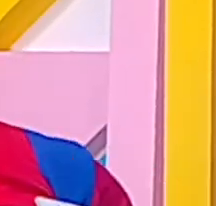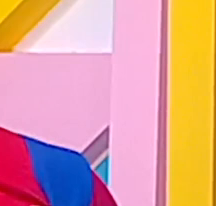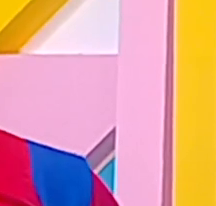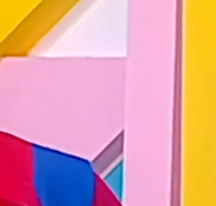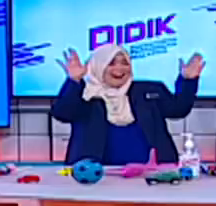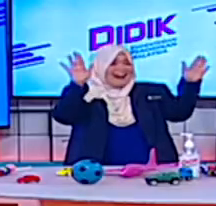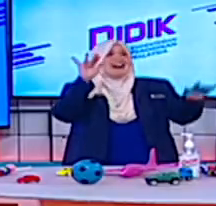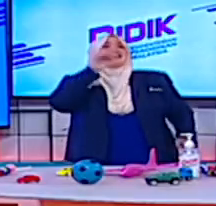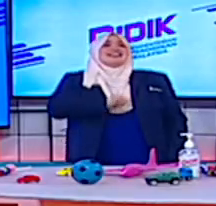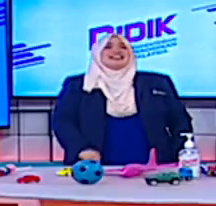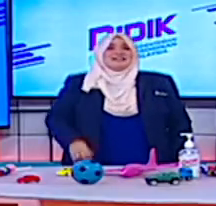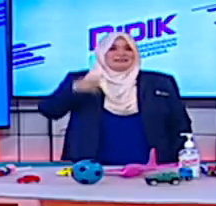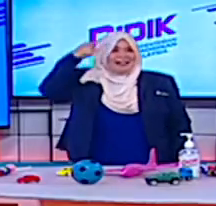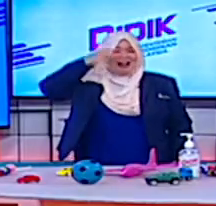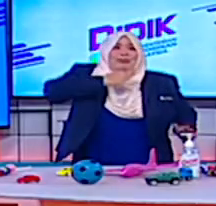Hi.